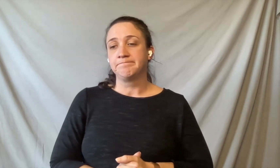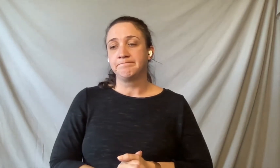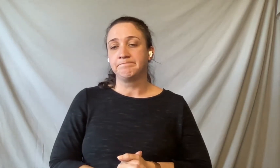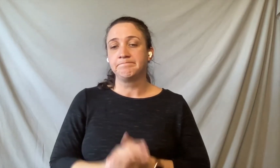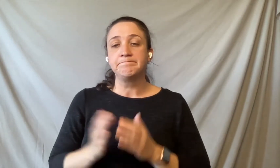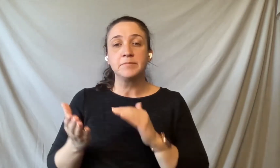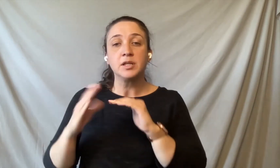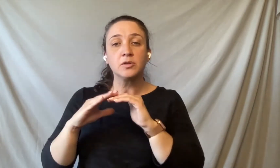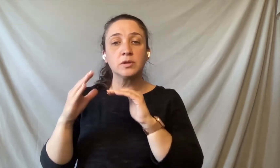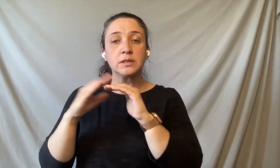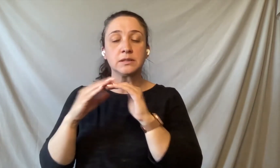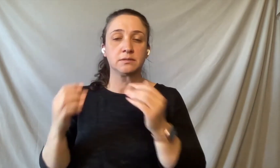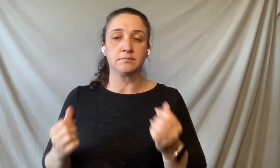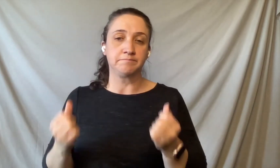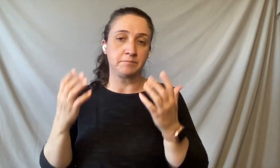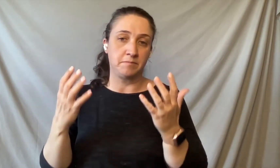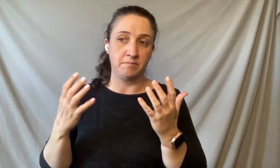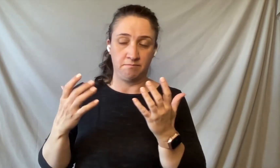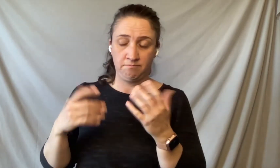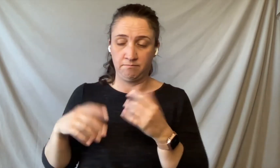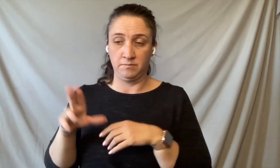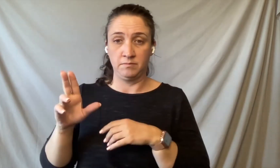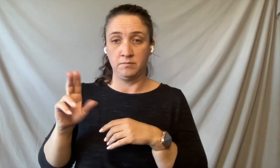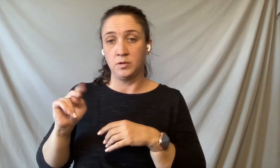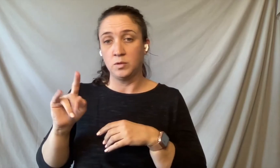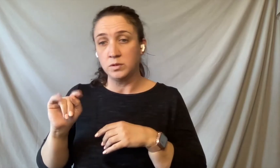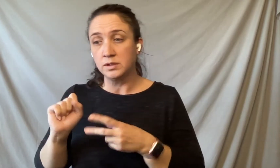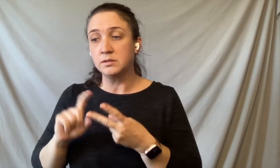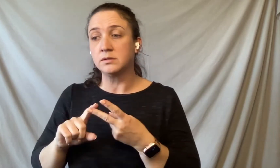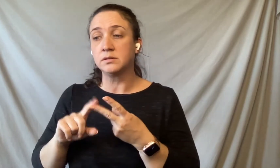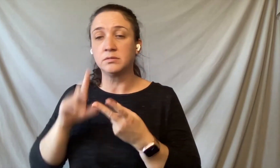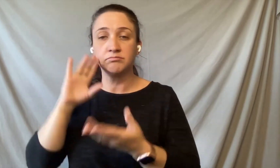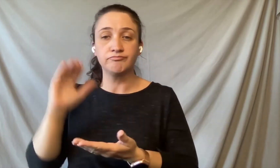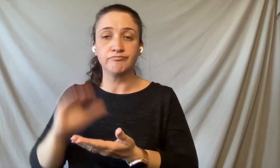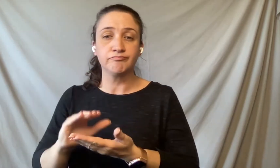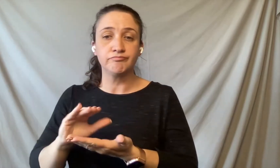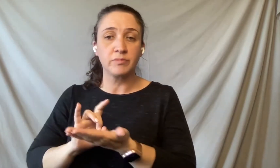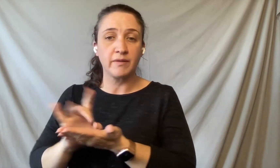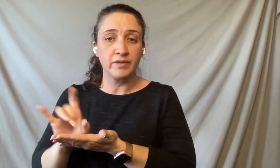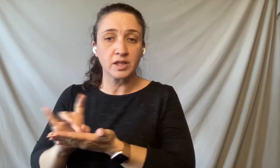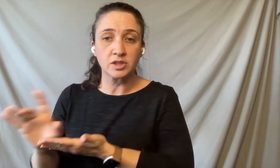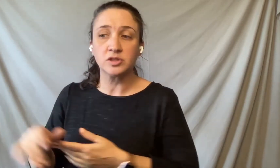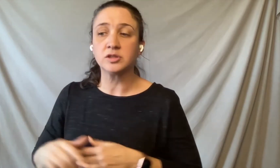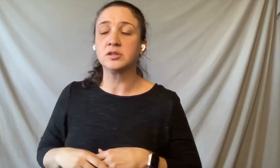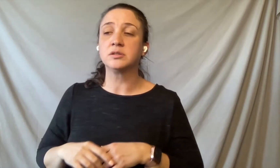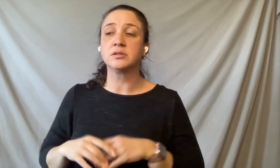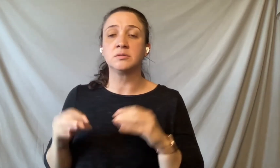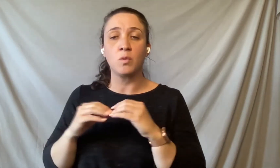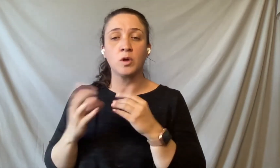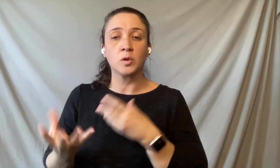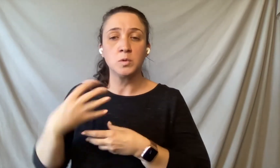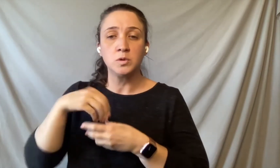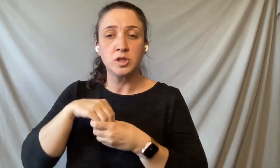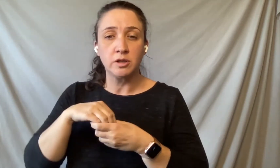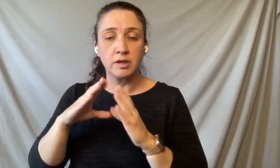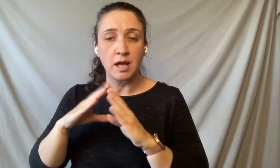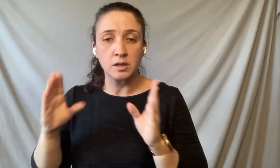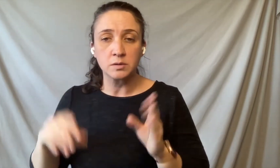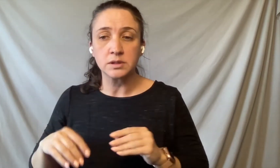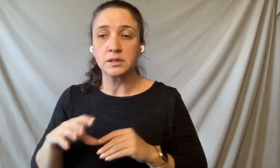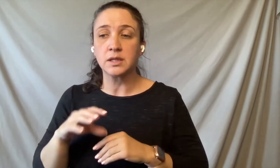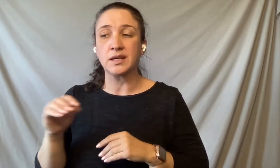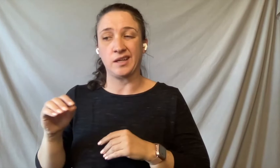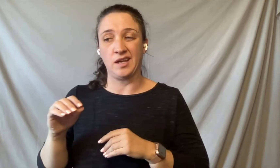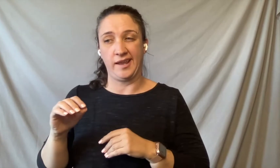increase the capacity and impact of eviction prevention, inclusionary housing, and the infrastructure